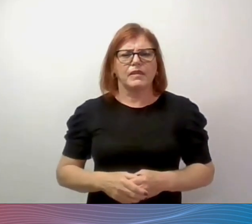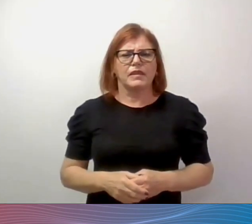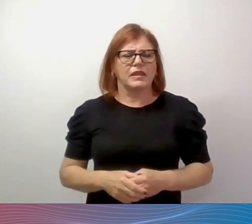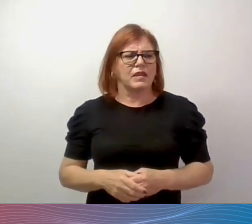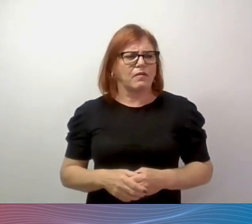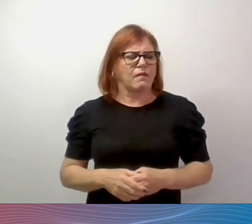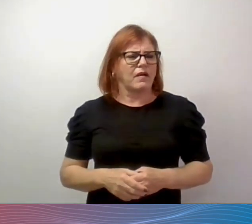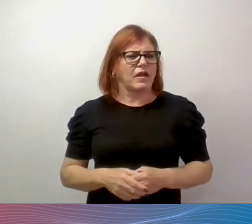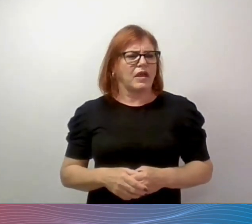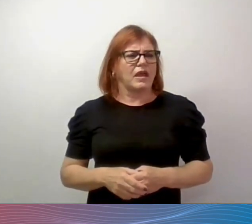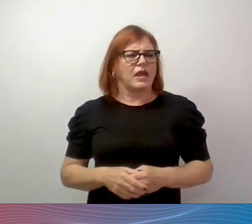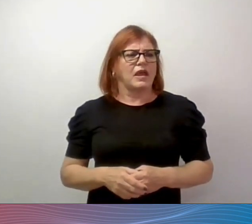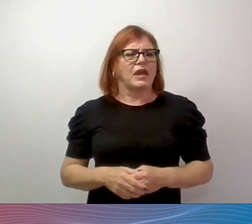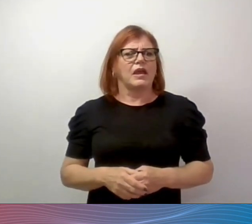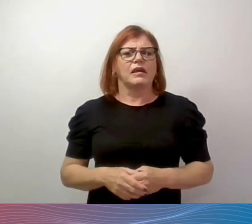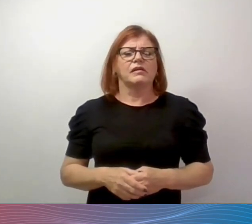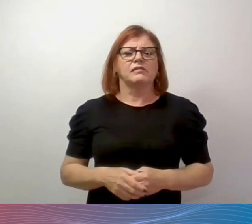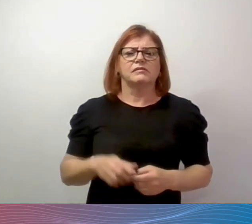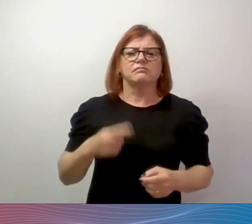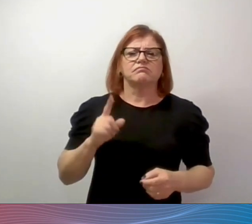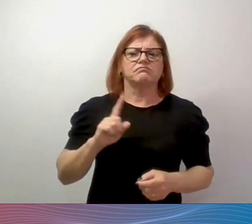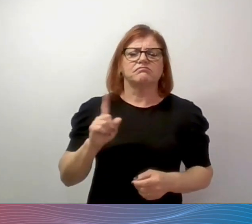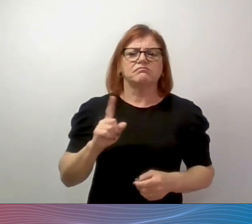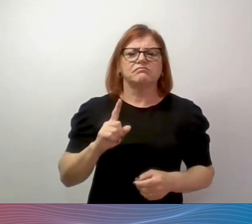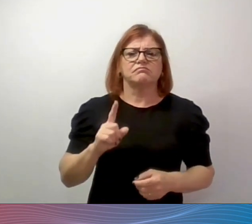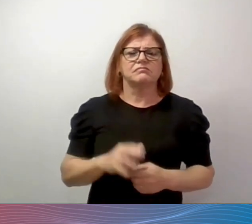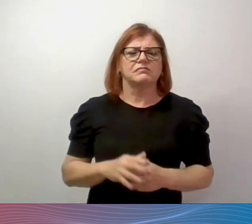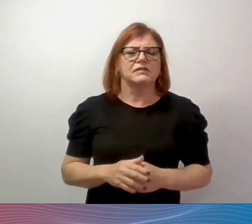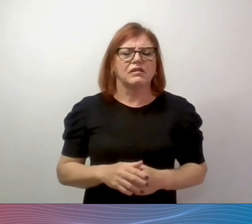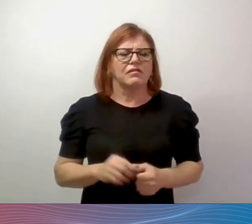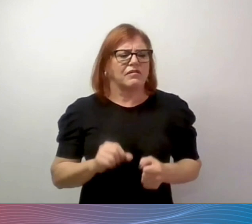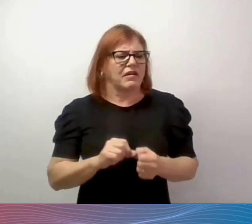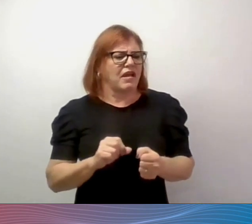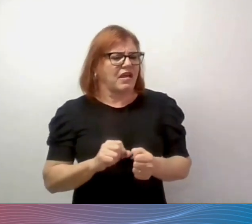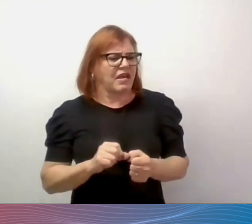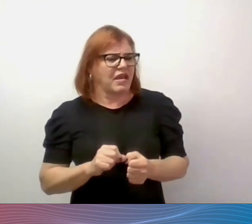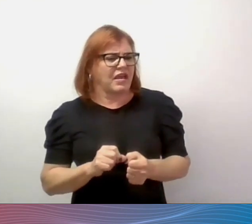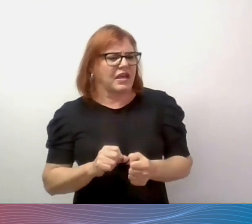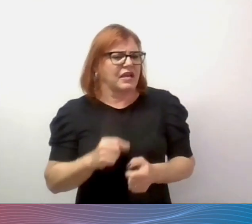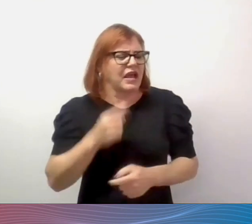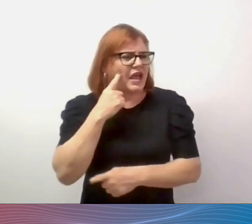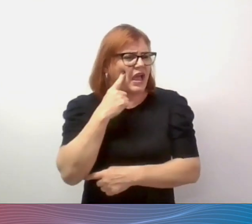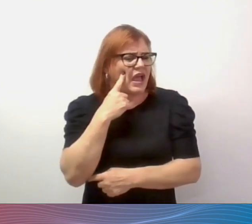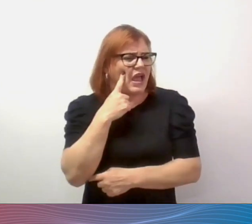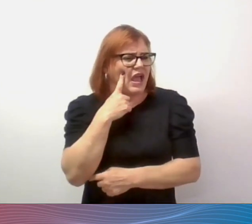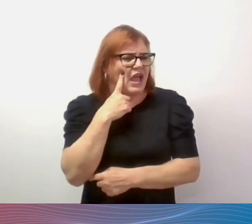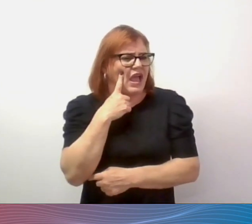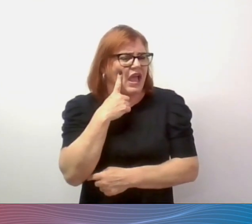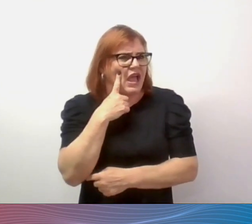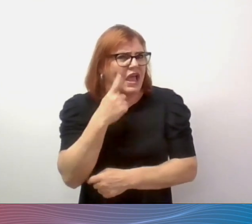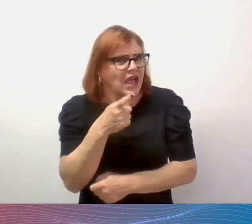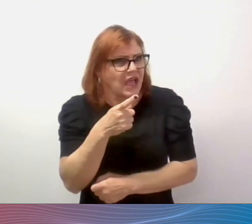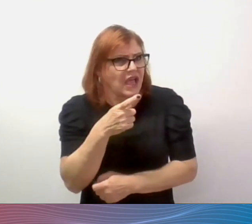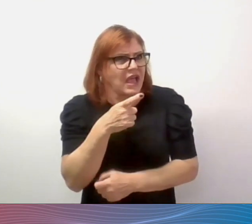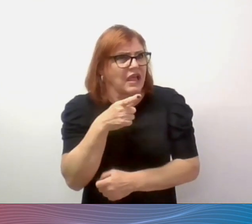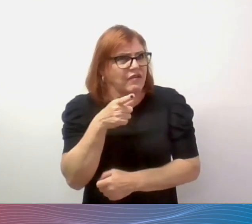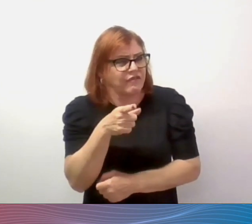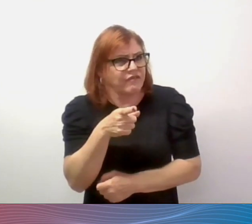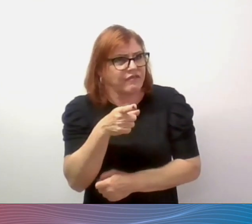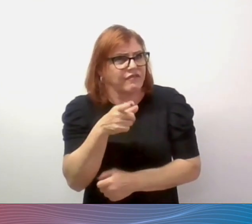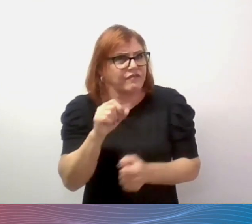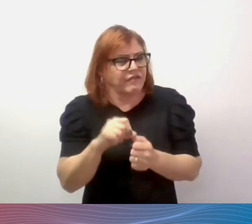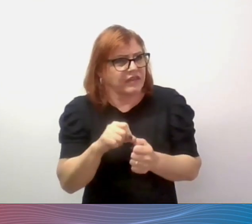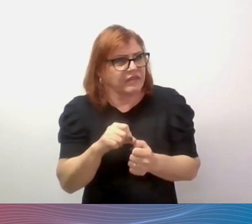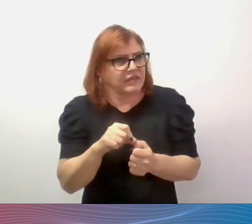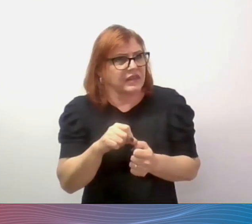como muitos cristãos fazem. It is not an attempt to change a behavior as many believers do. Mas é